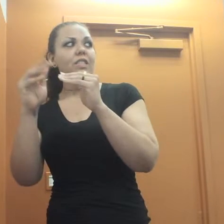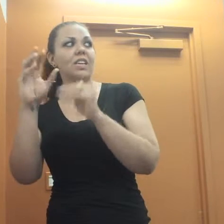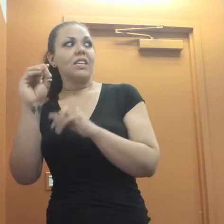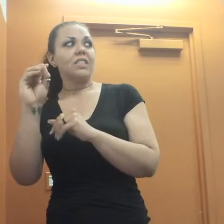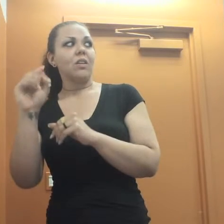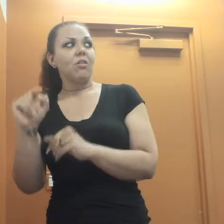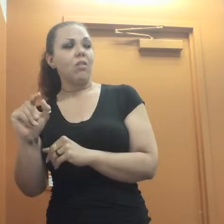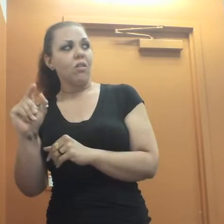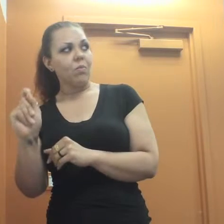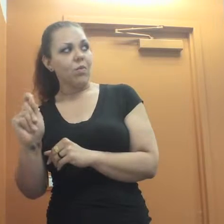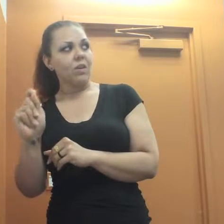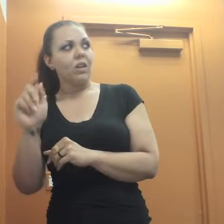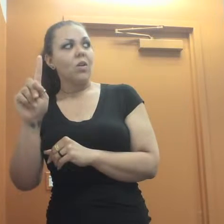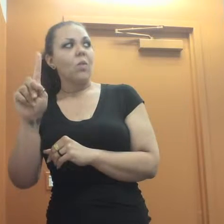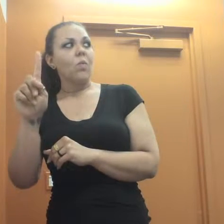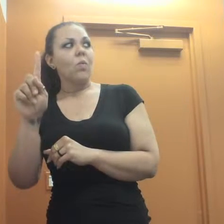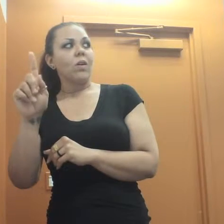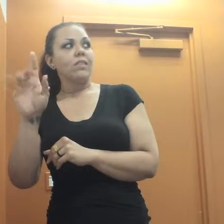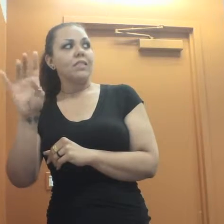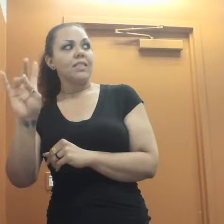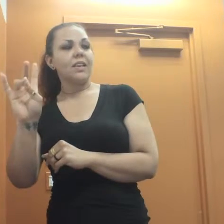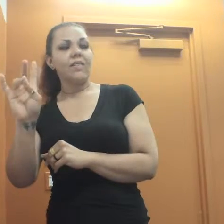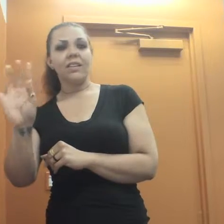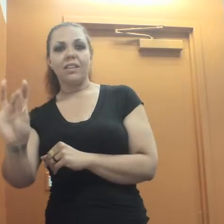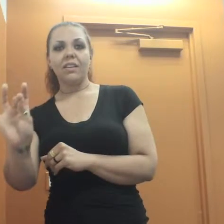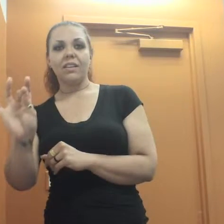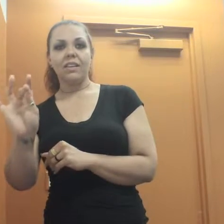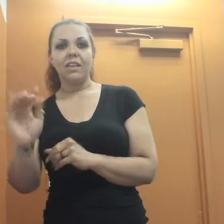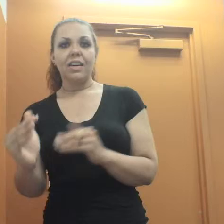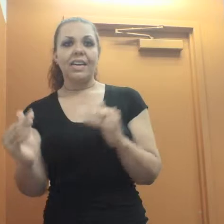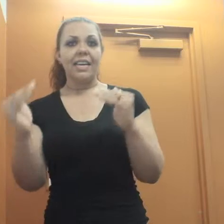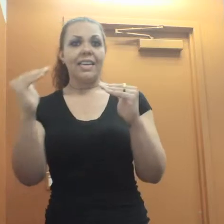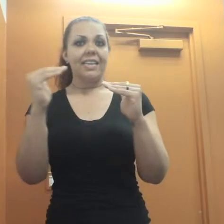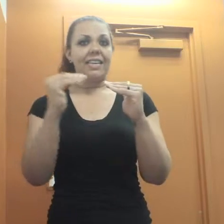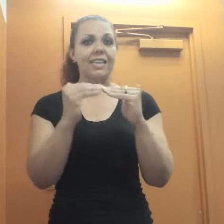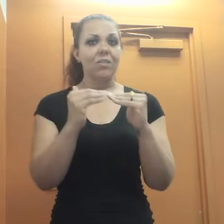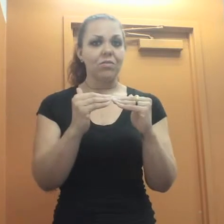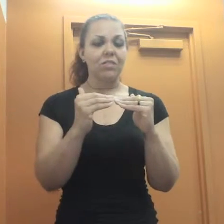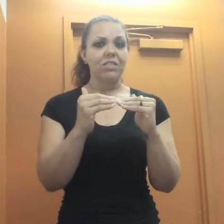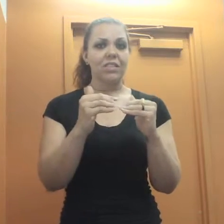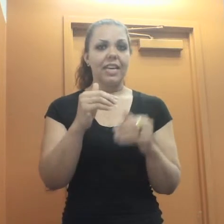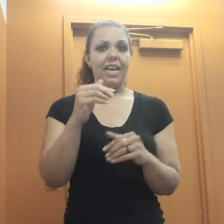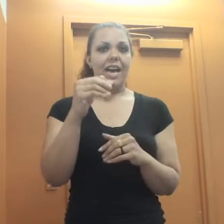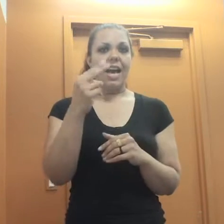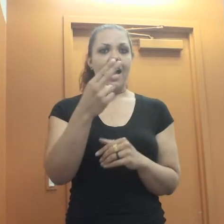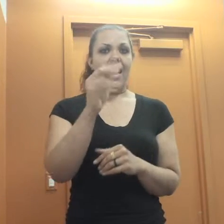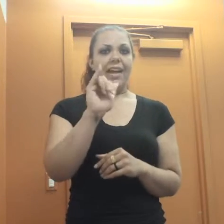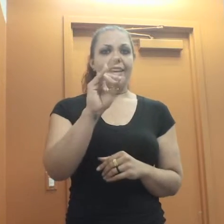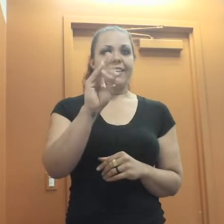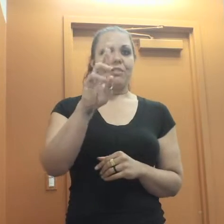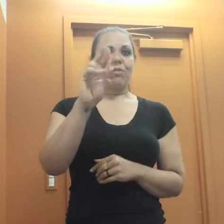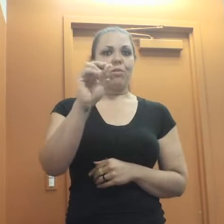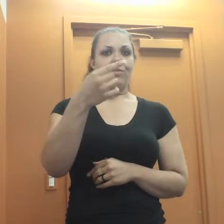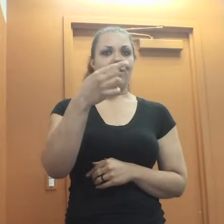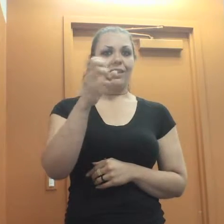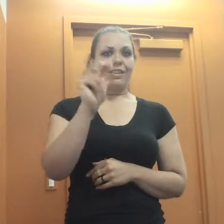hydrogen. It equals the concentration of hydrogen squared. But our task was to find